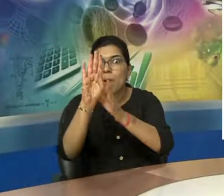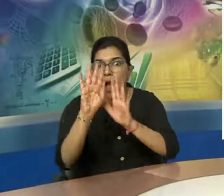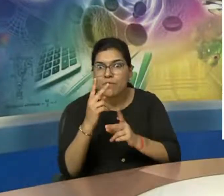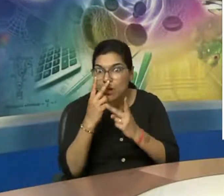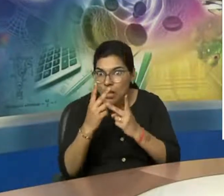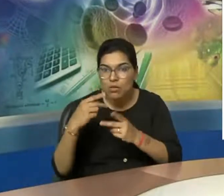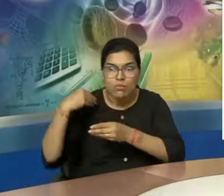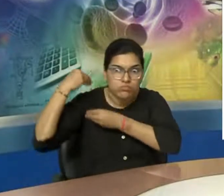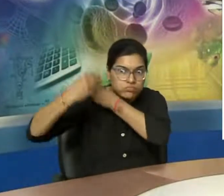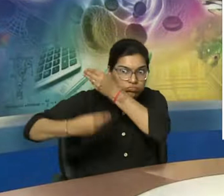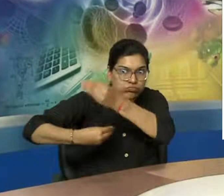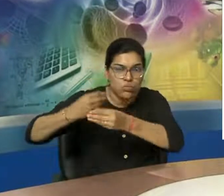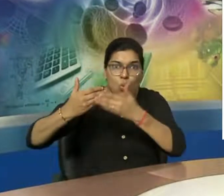successfully in the environment.